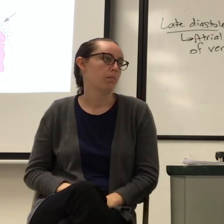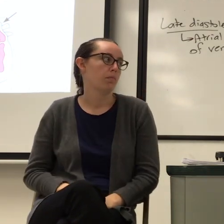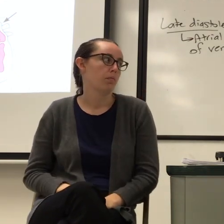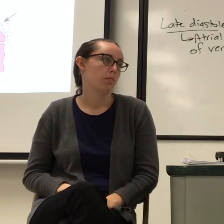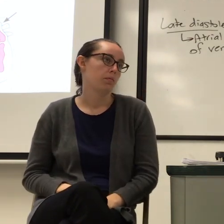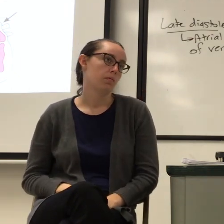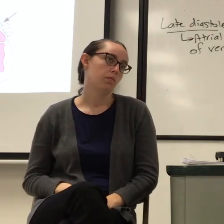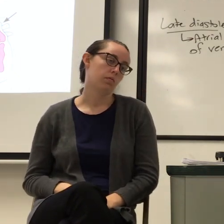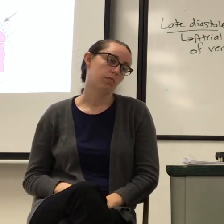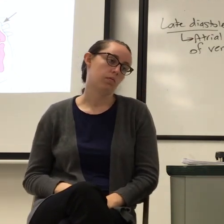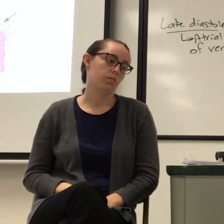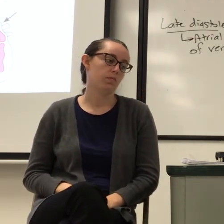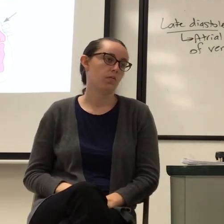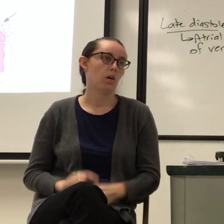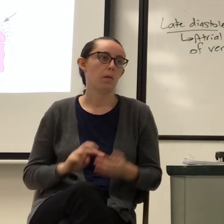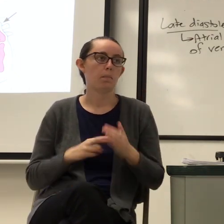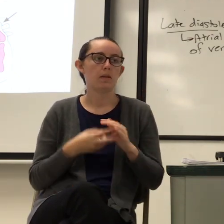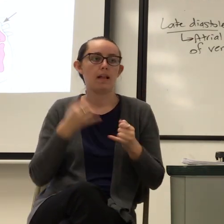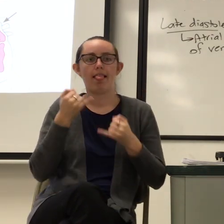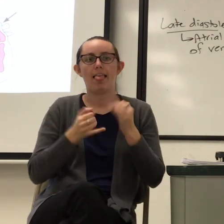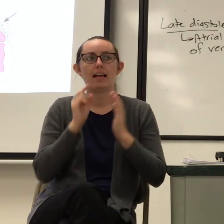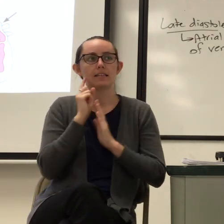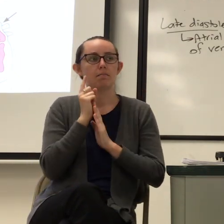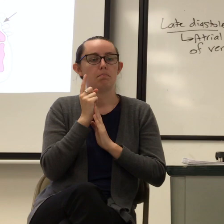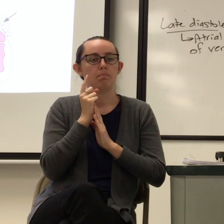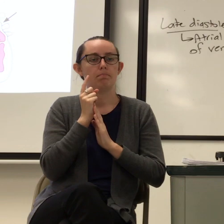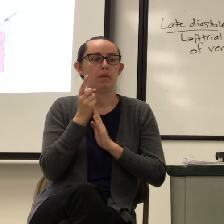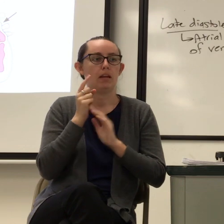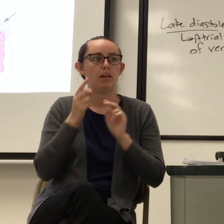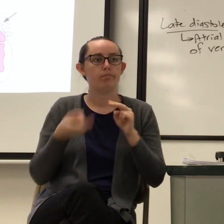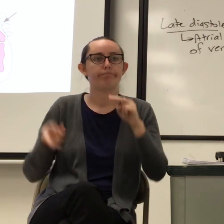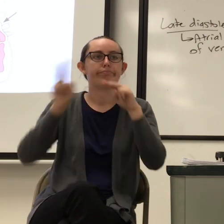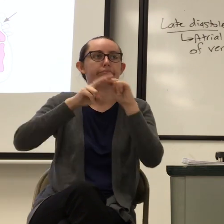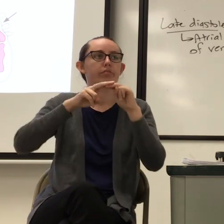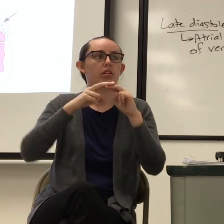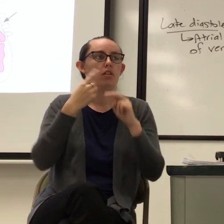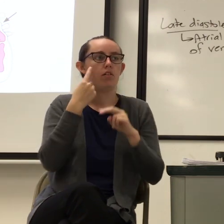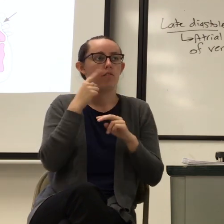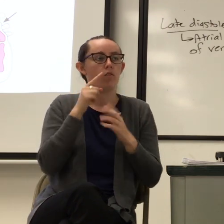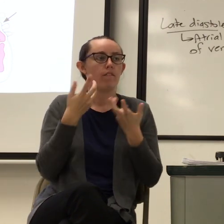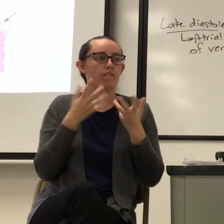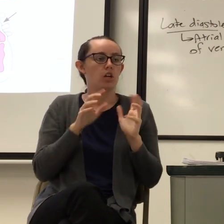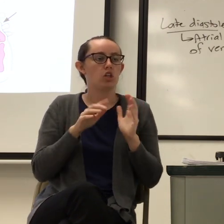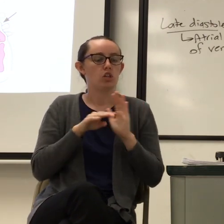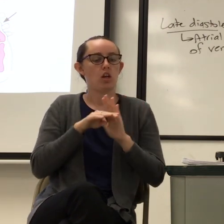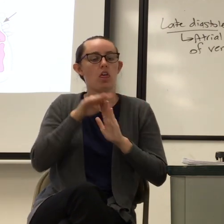it causes a little last minute jump to finish off the ventricular filling.